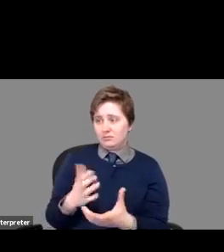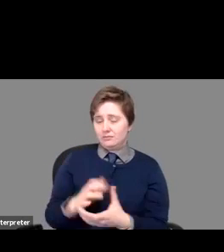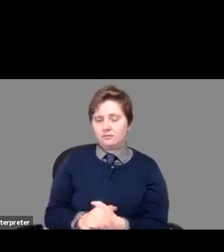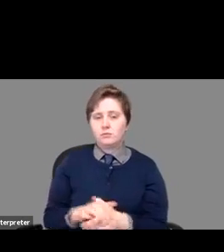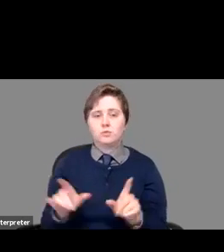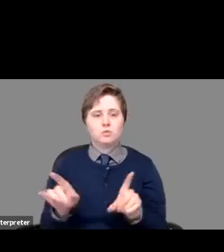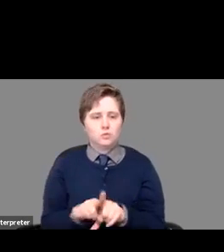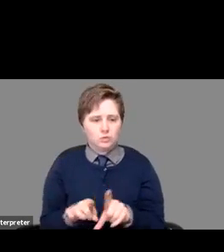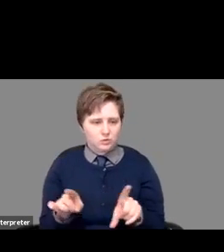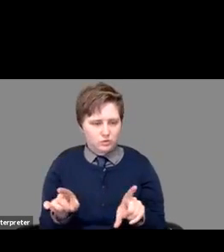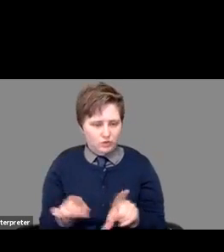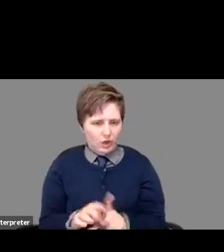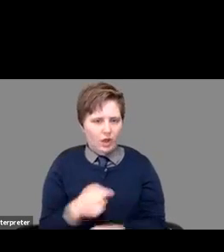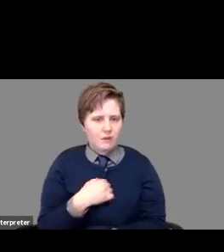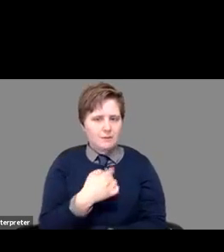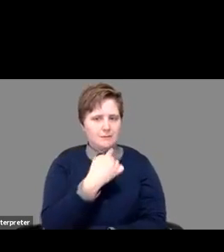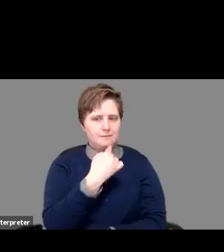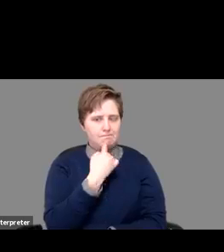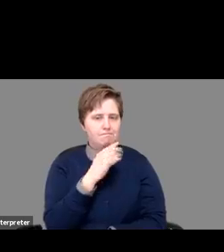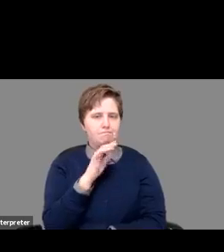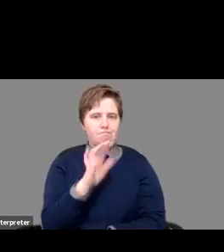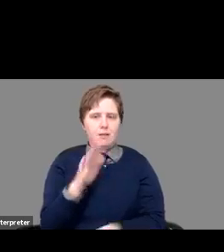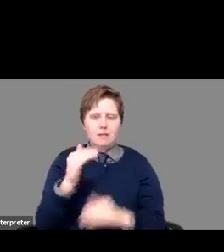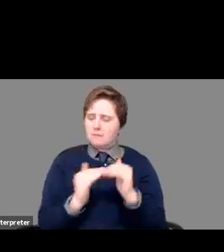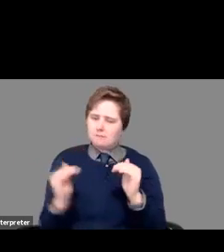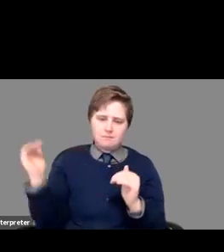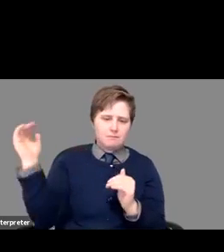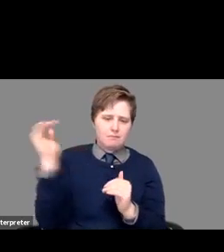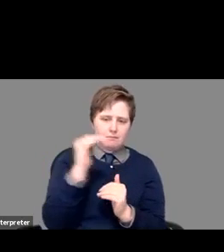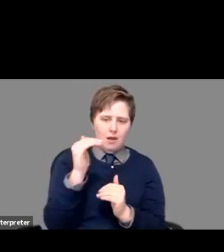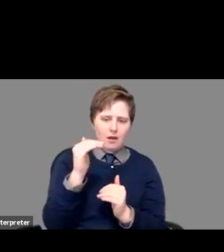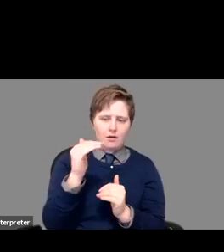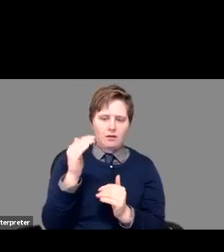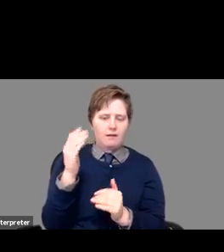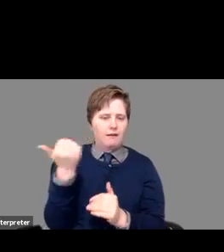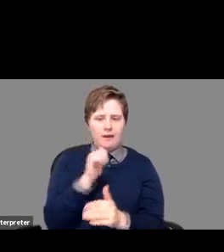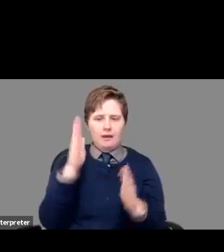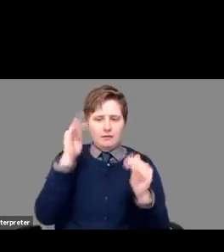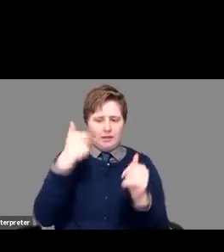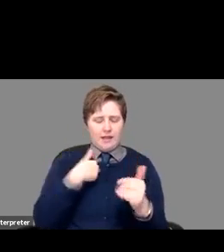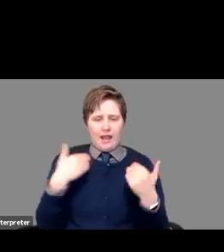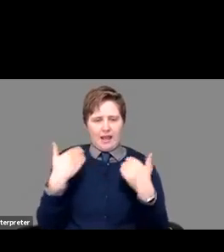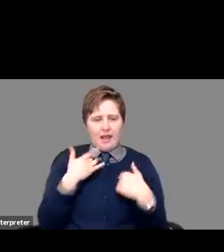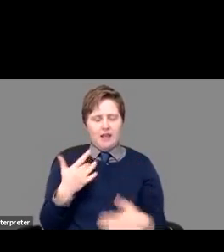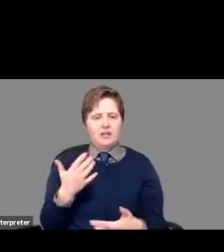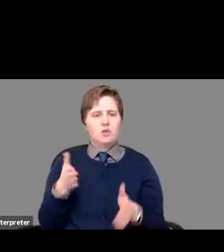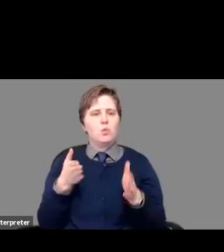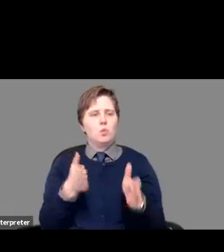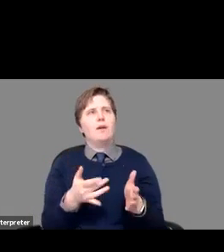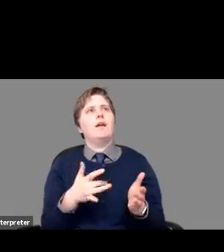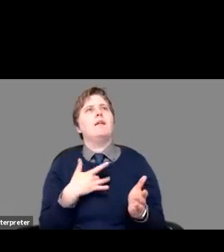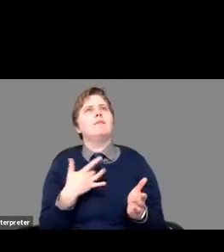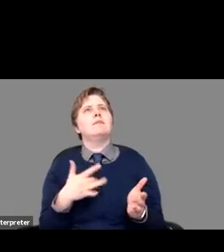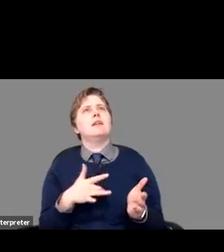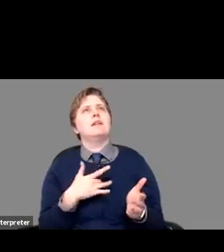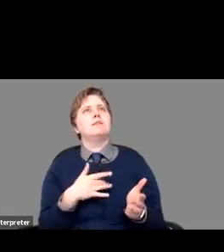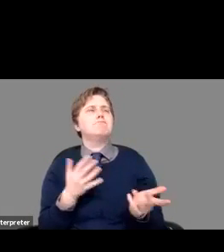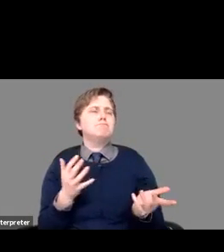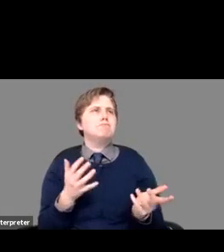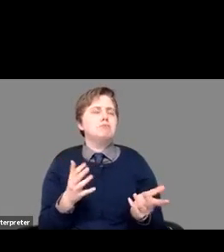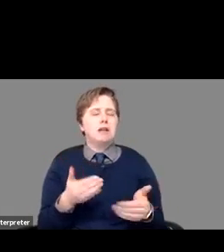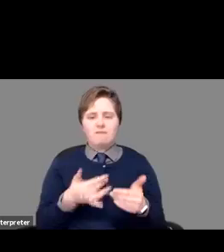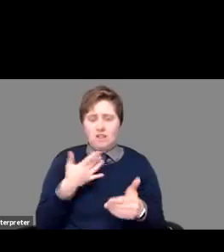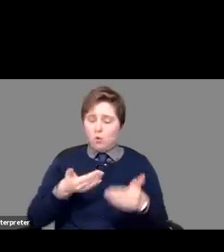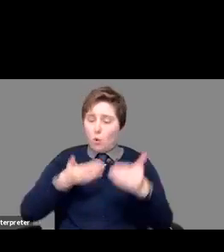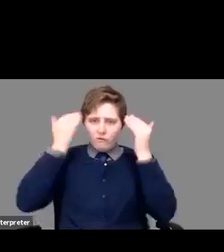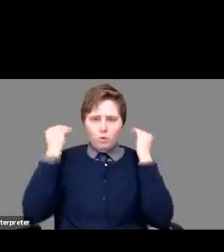Additionally, though, I would just say that it's exceeded my expectations in the sense that it's pretty overwhelming.